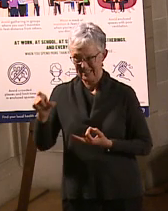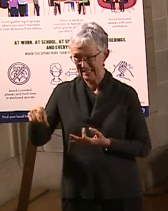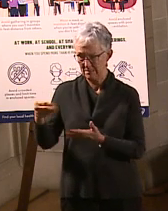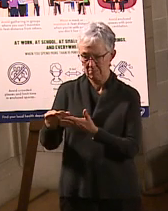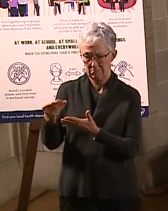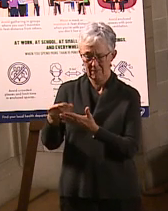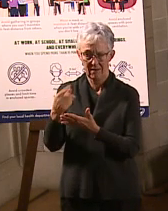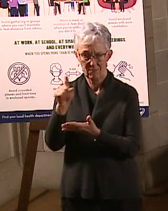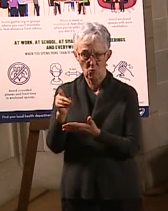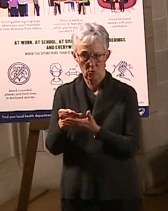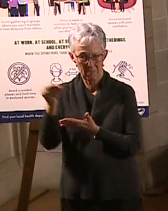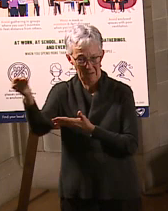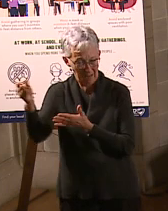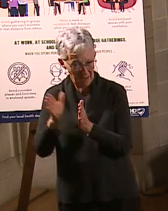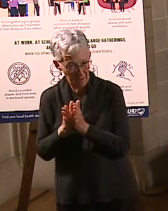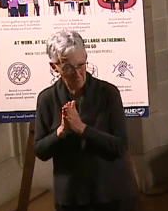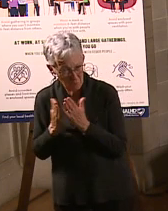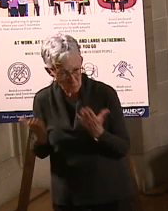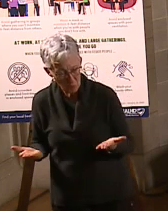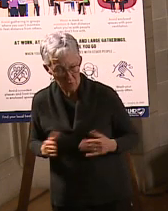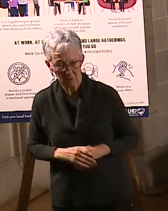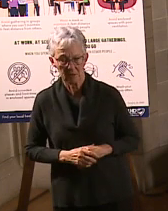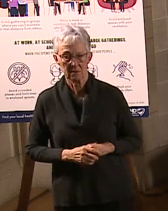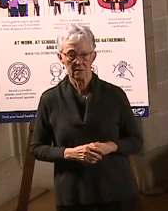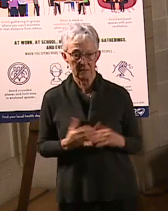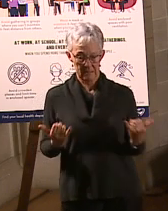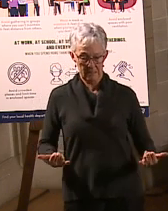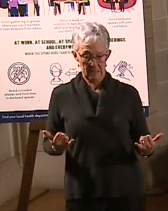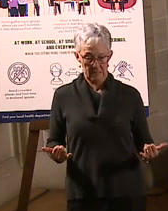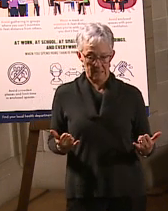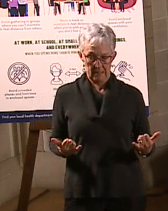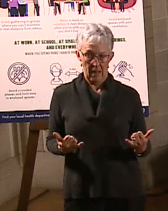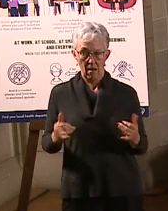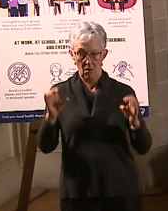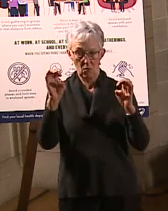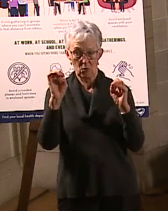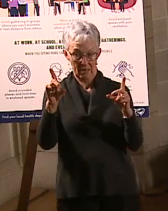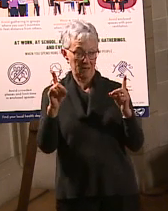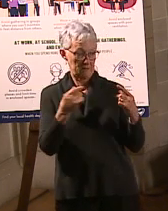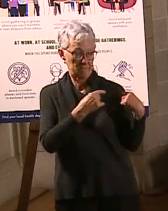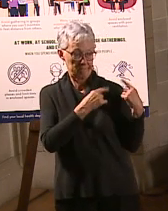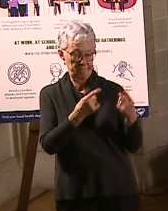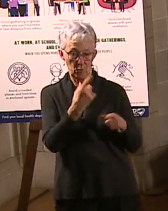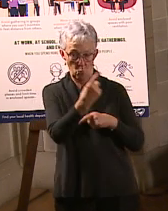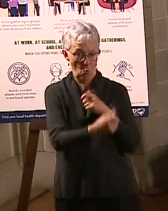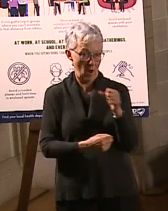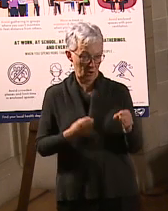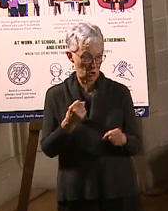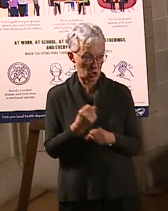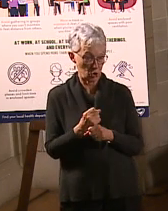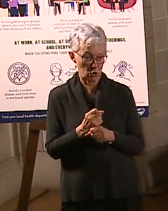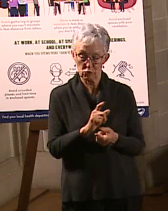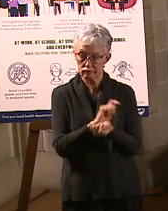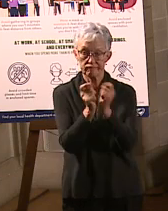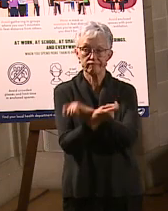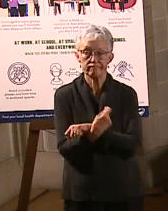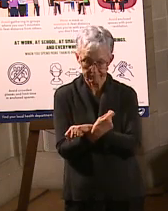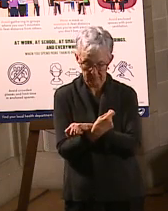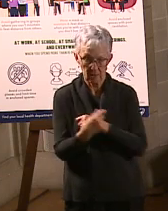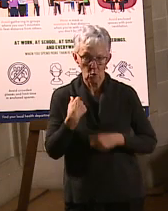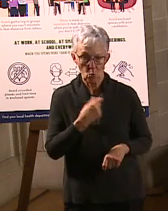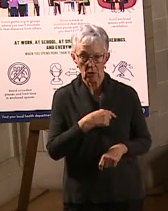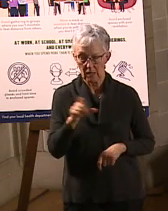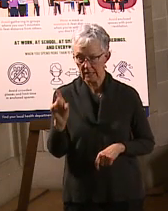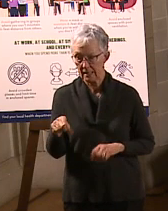missed some things and have some gaps in their education because school has not been the same this past year as it usually is, we need it more now